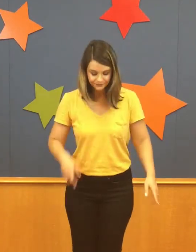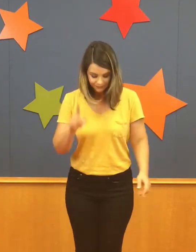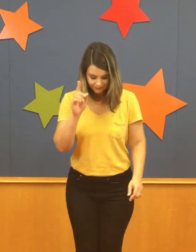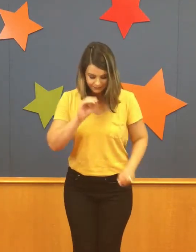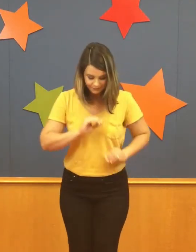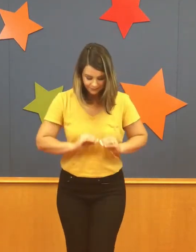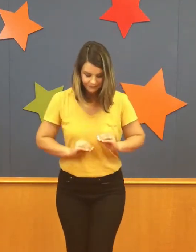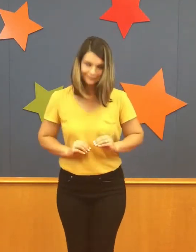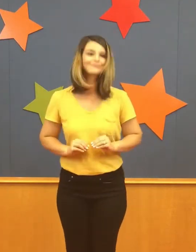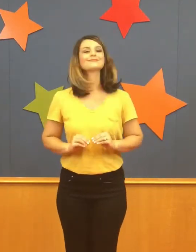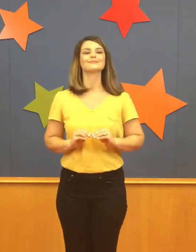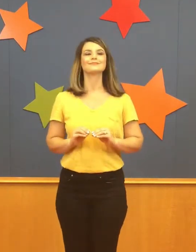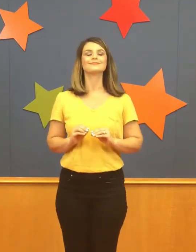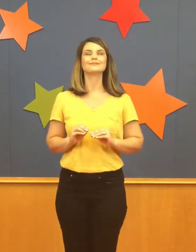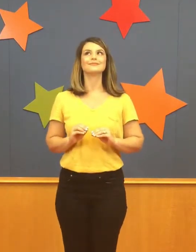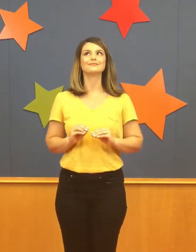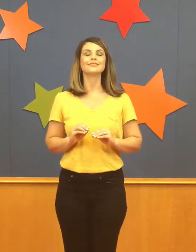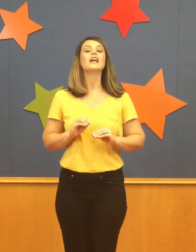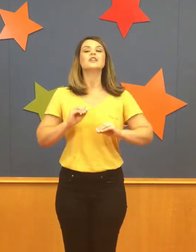Boots.